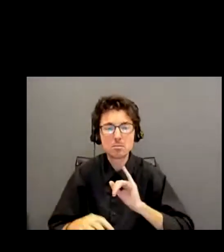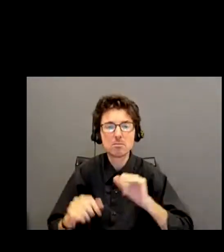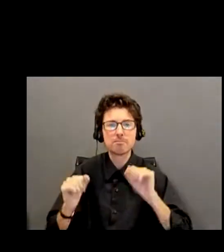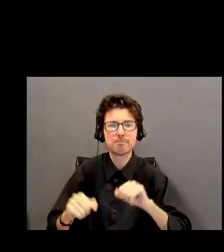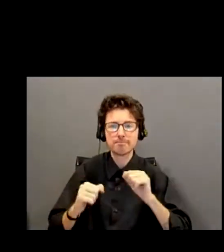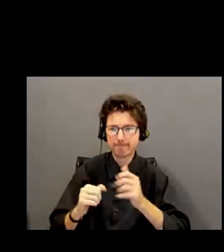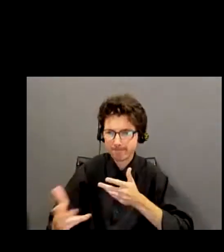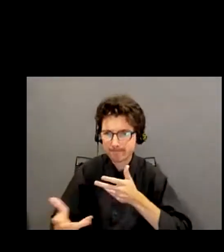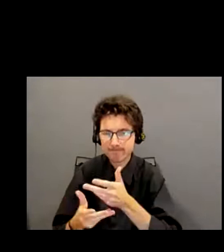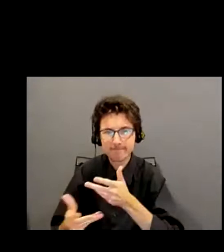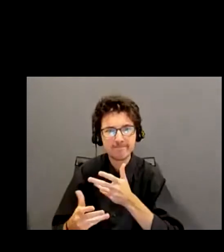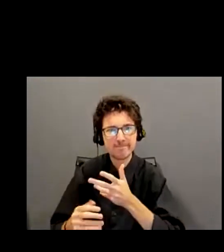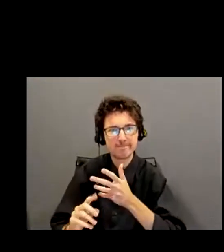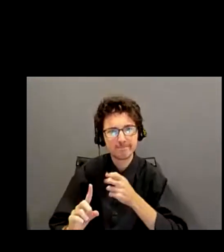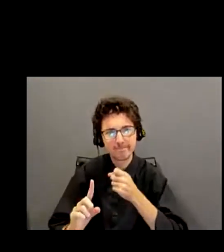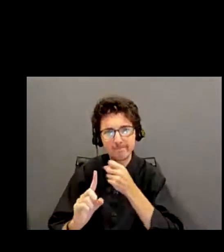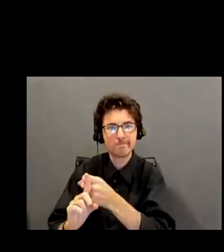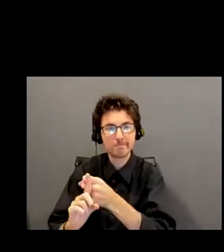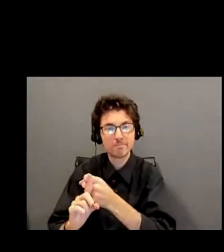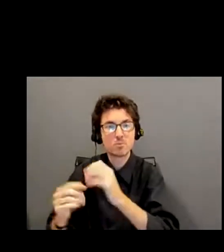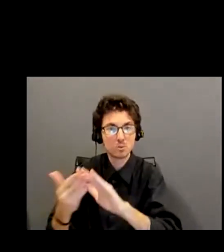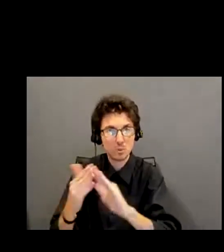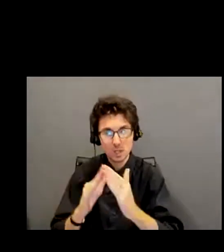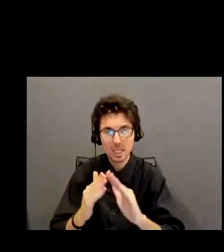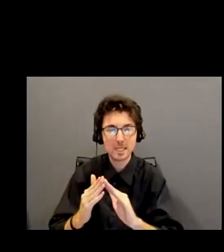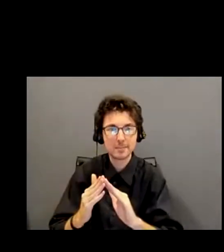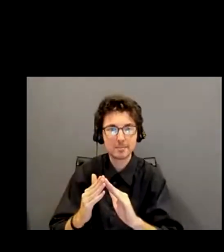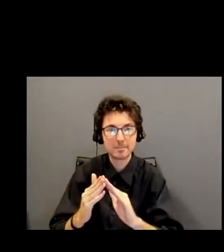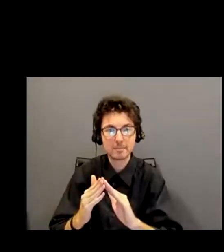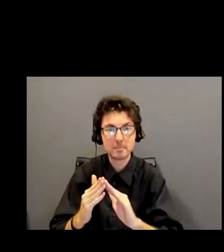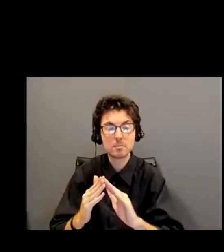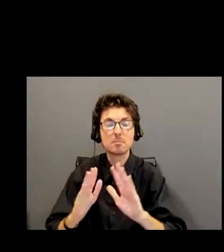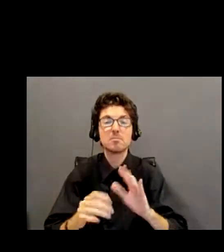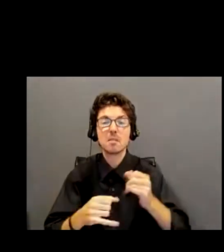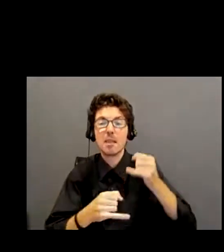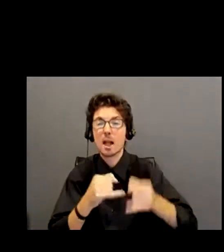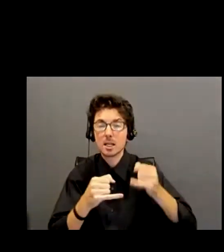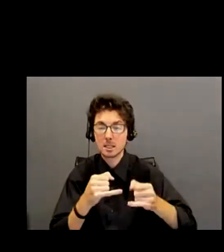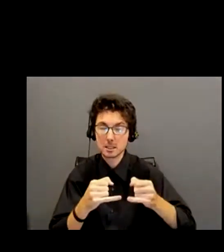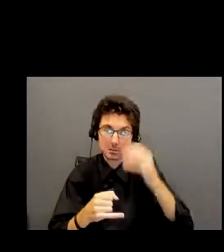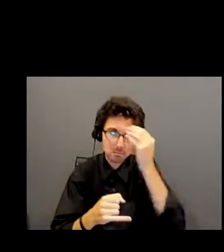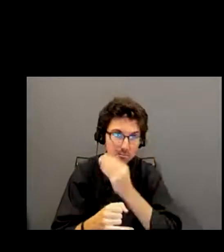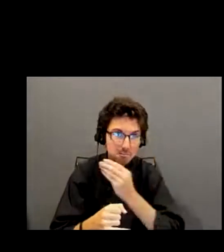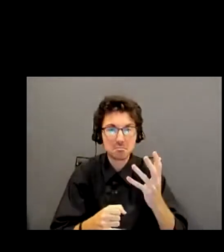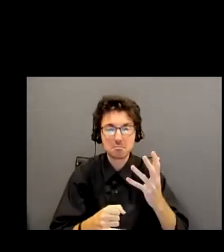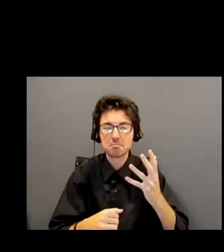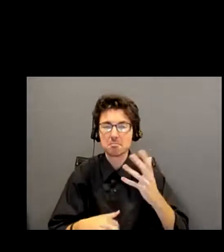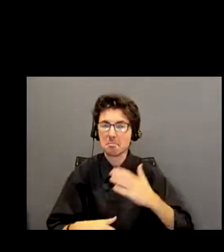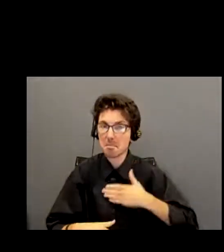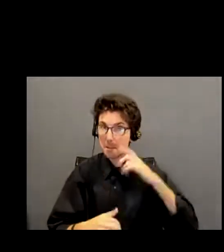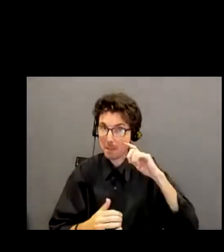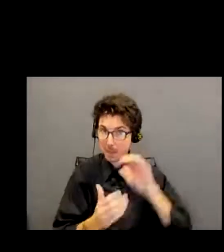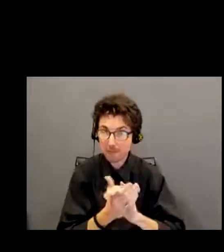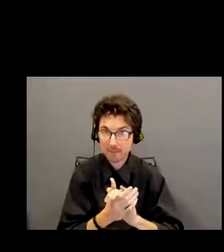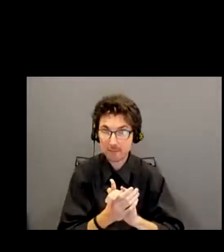finally, I would like to reiterate my strong belief in the impact that the convention has on